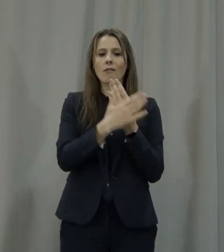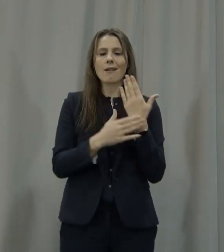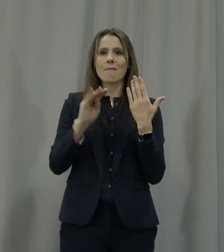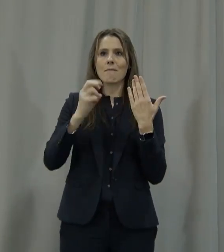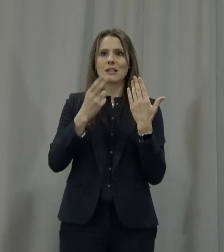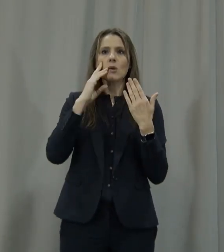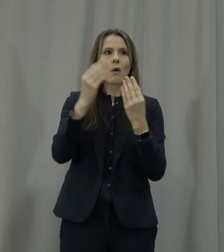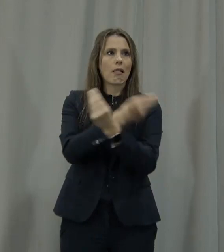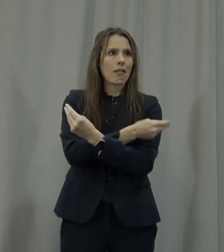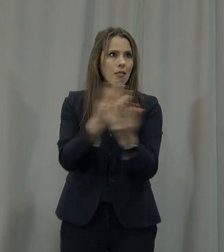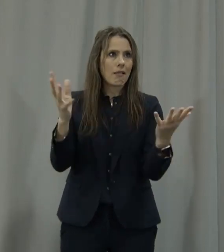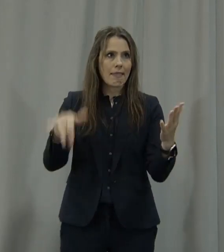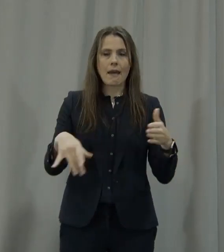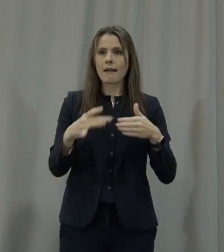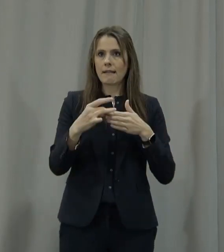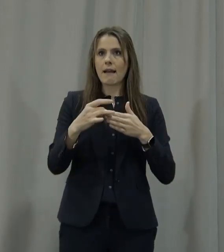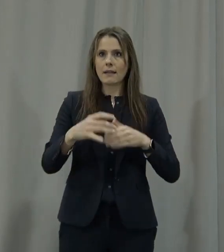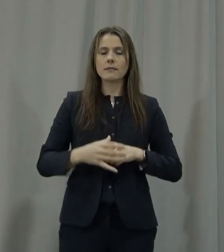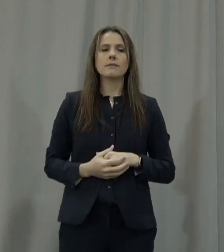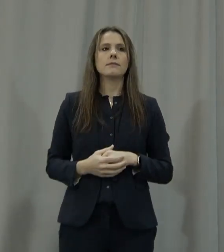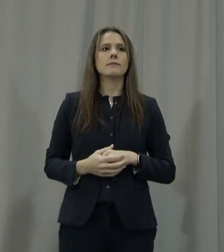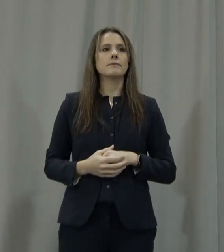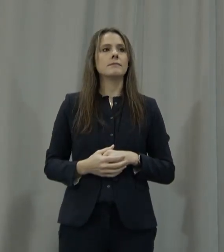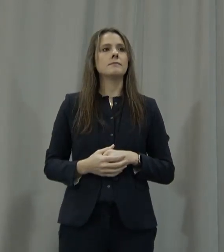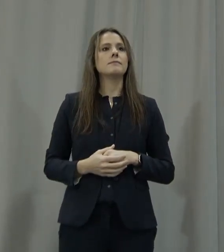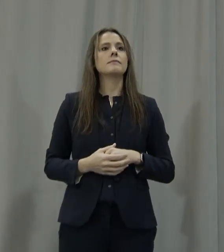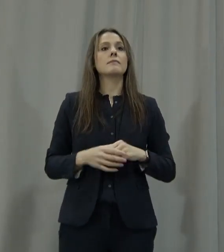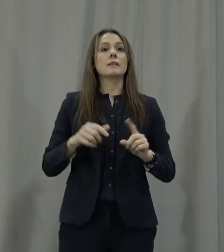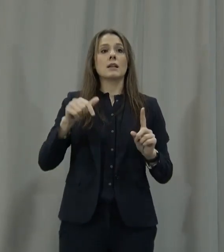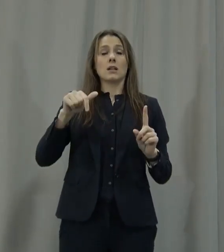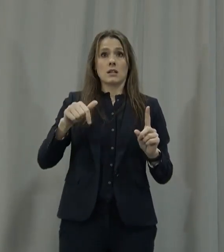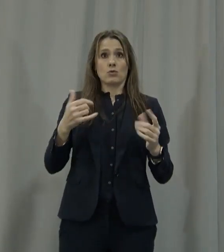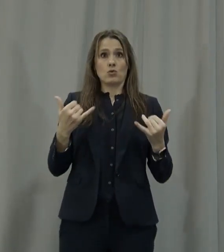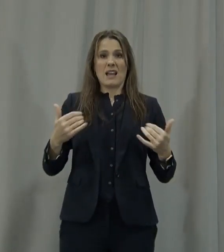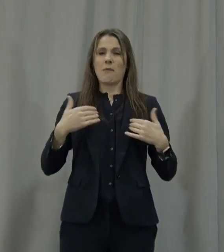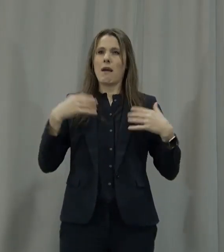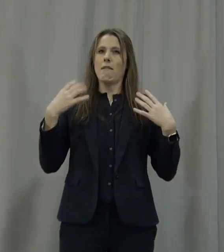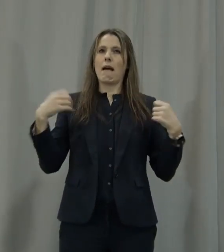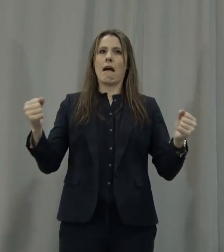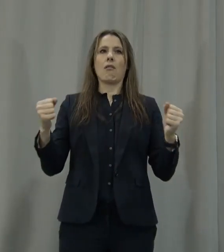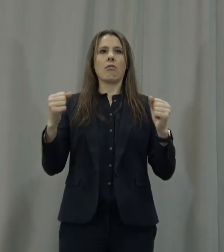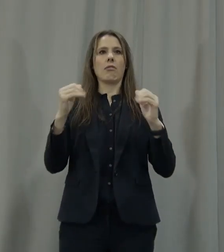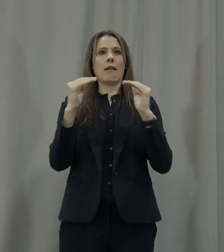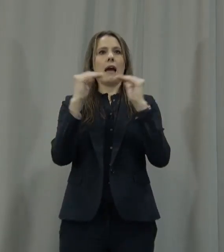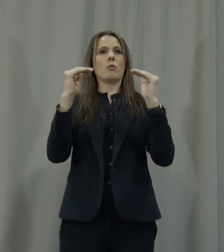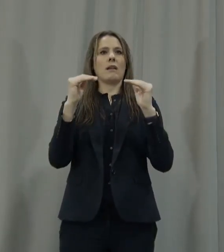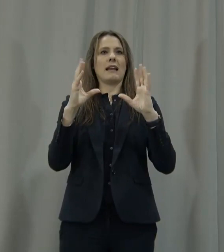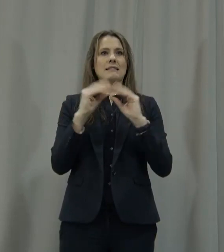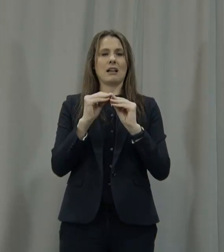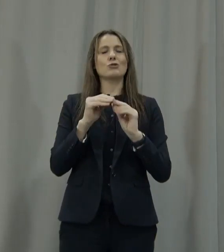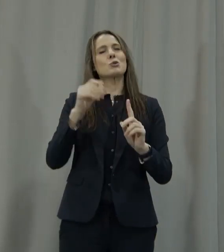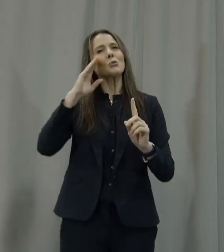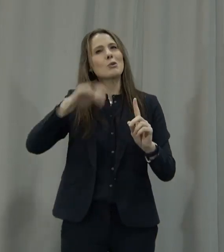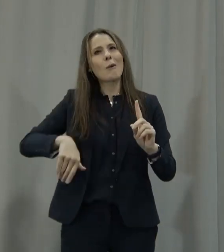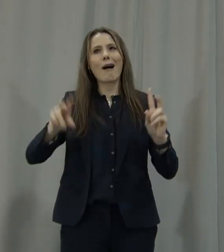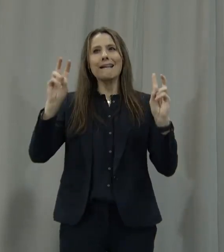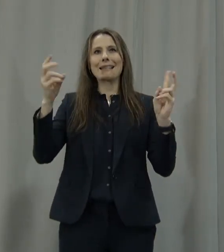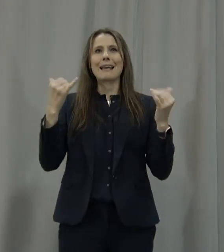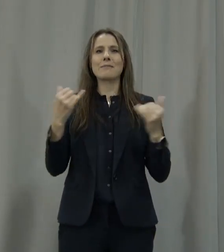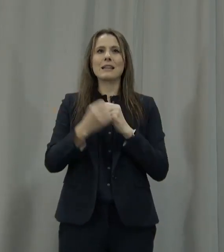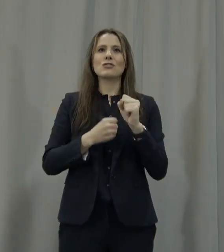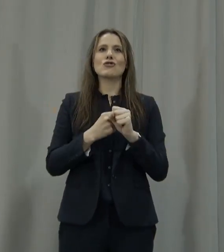In our health equity session, and by the way, this is a result of that, because as you know, our theme this year is on health